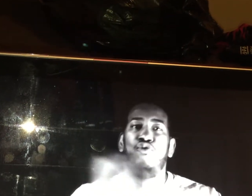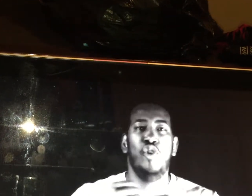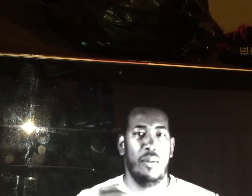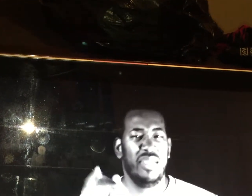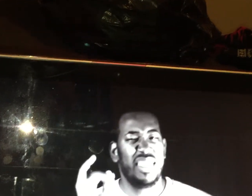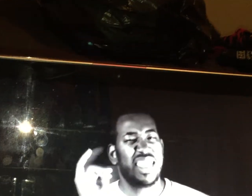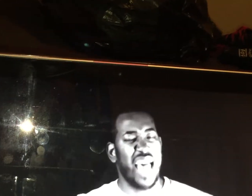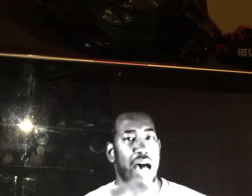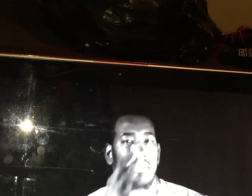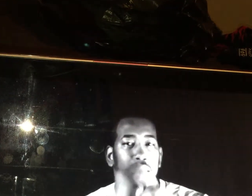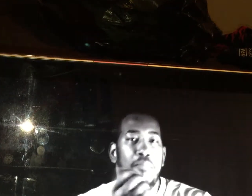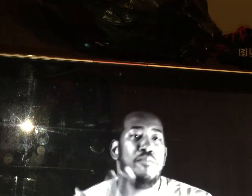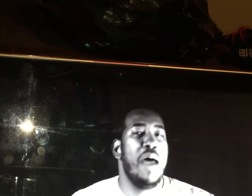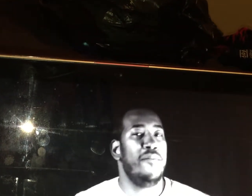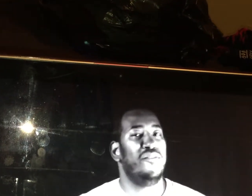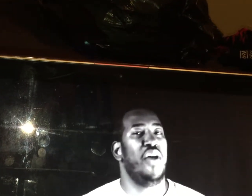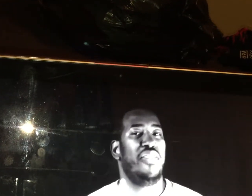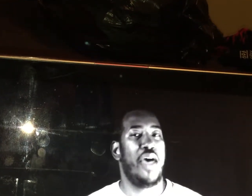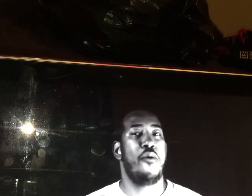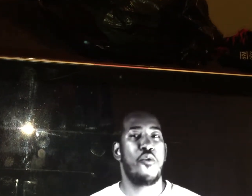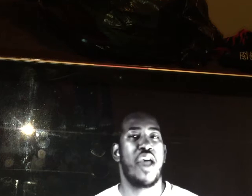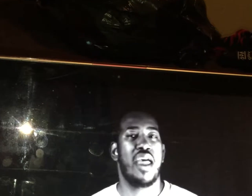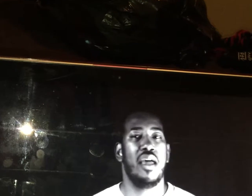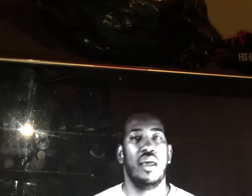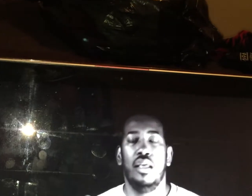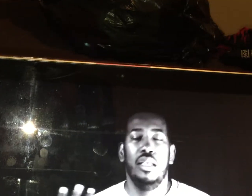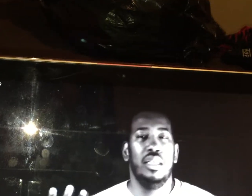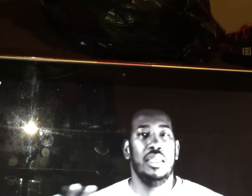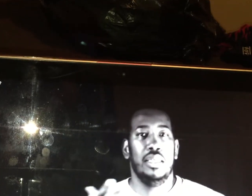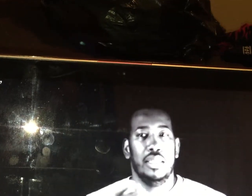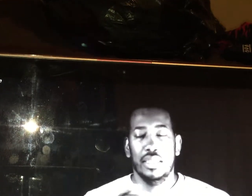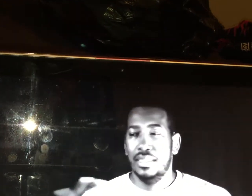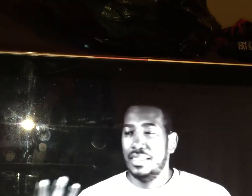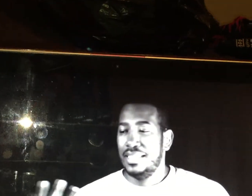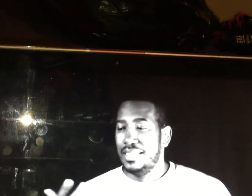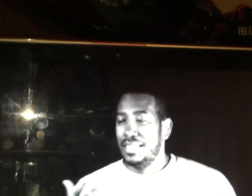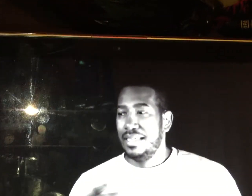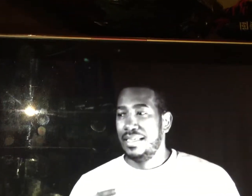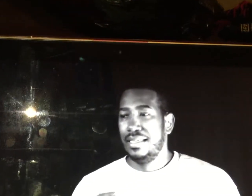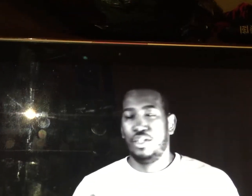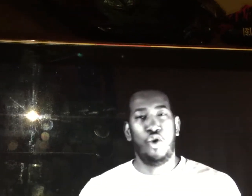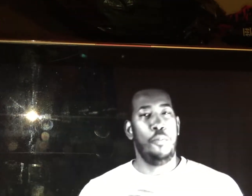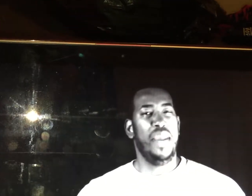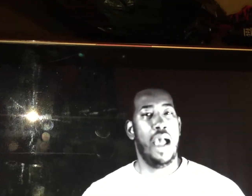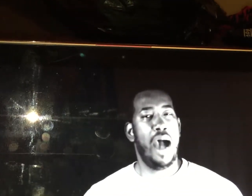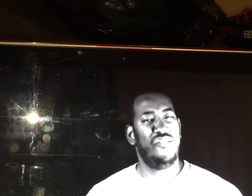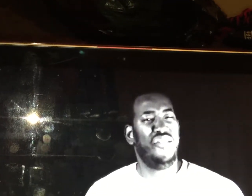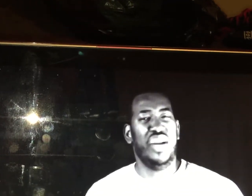but that, I had a fascination with the movie too, and I wanted to know what was going on.